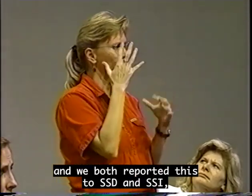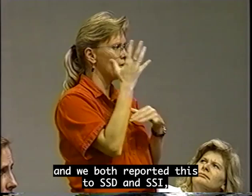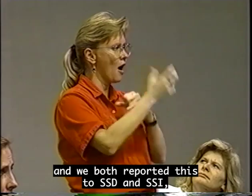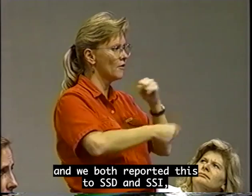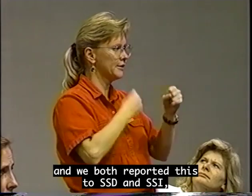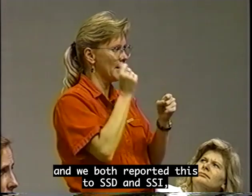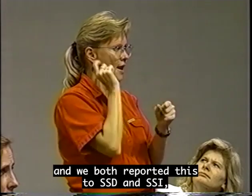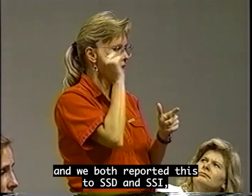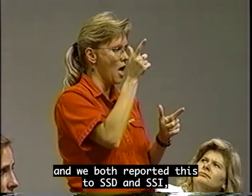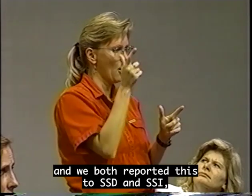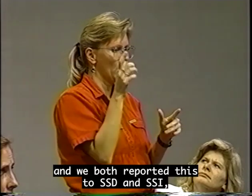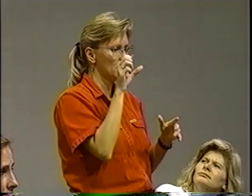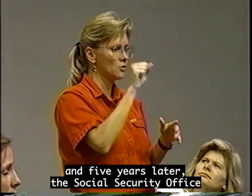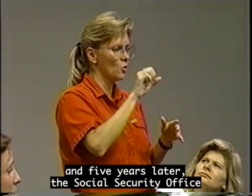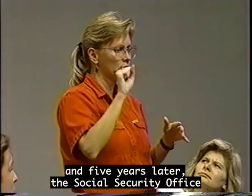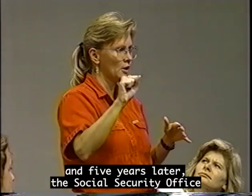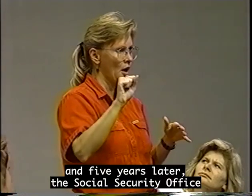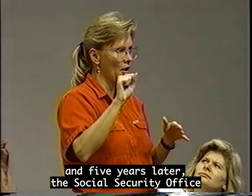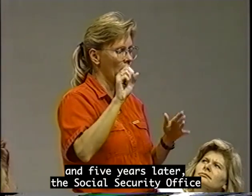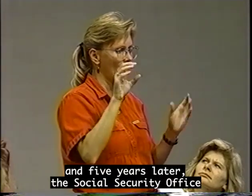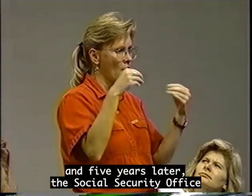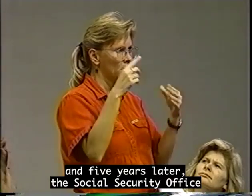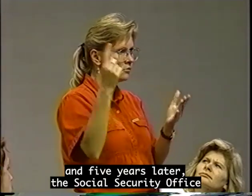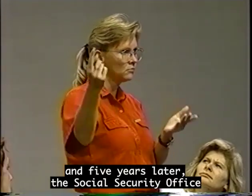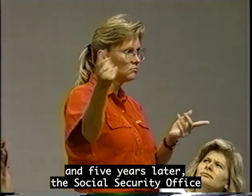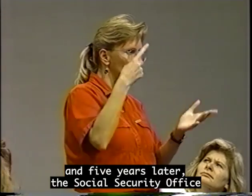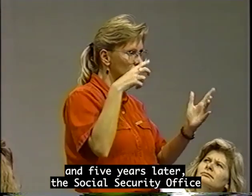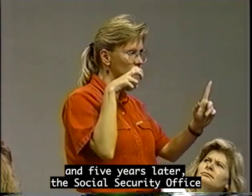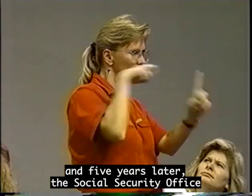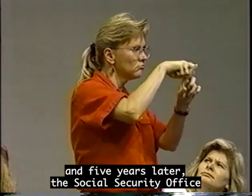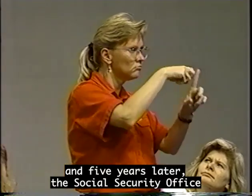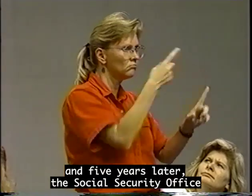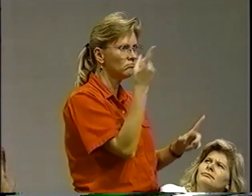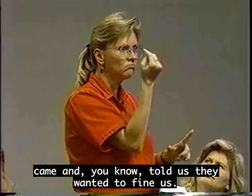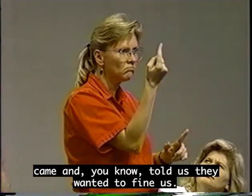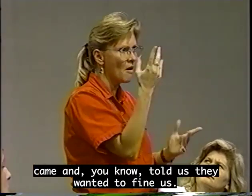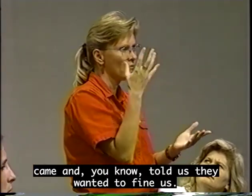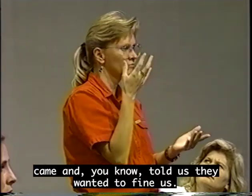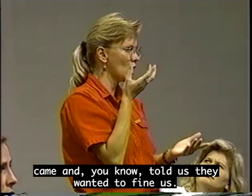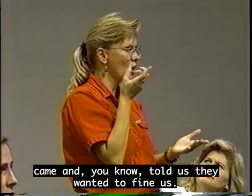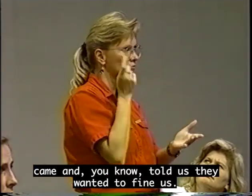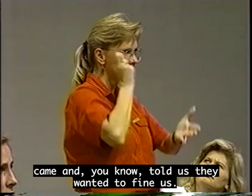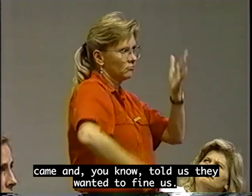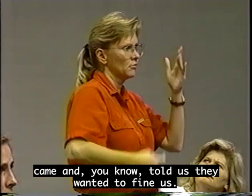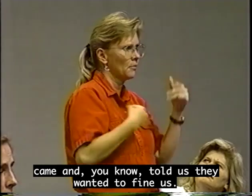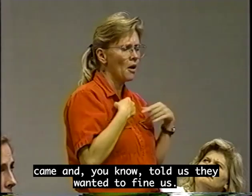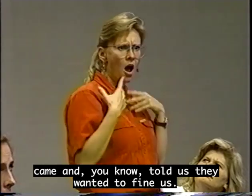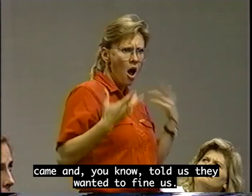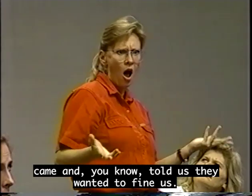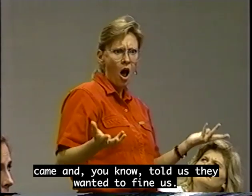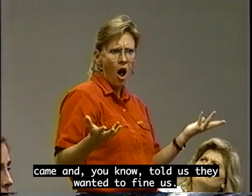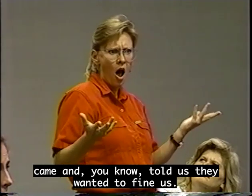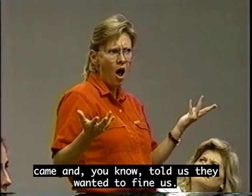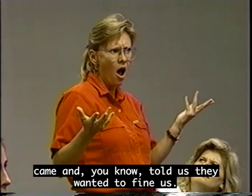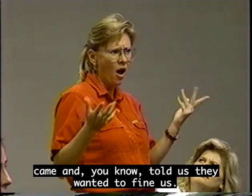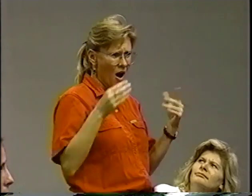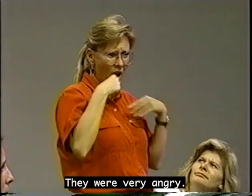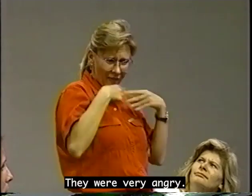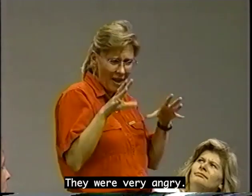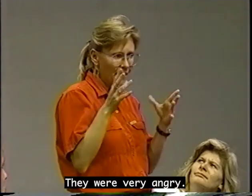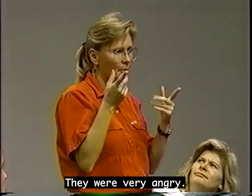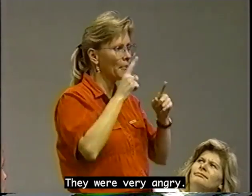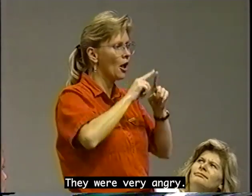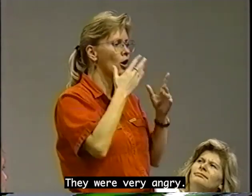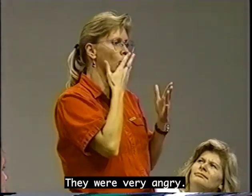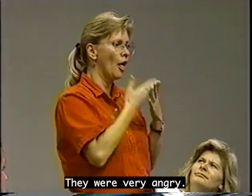to SSD and SSI, and 5 years later, Social Security office came and, told us they wanted to fine